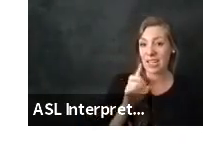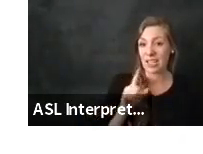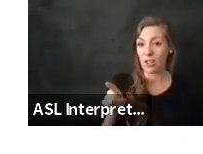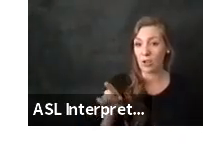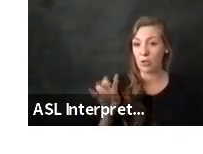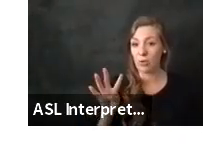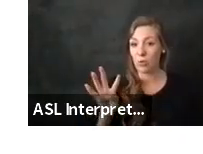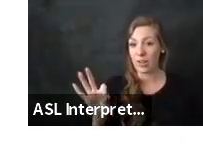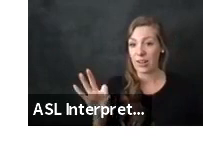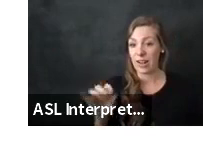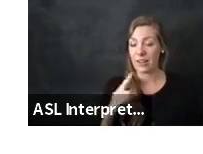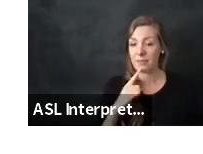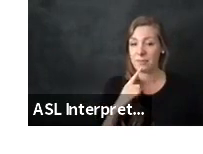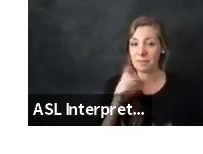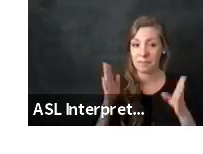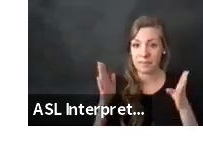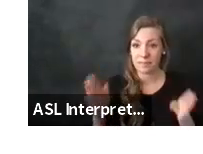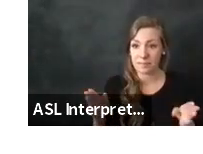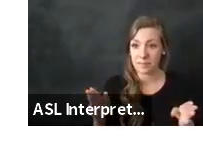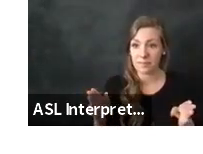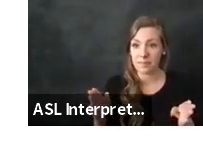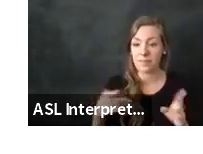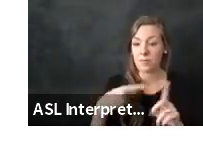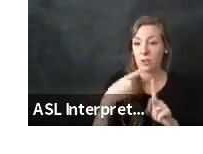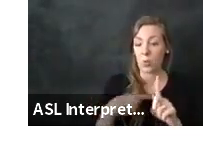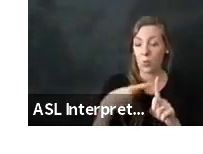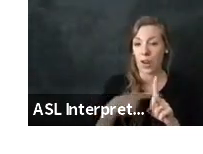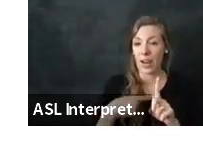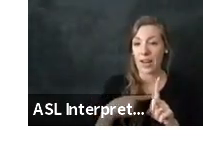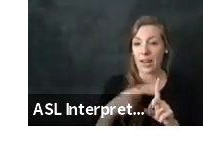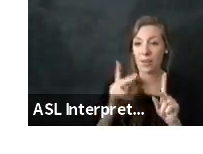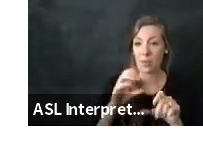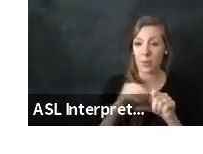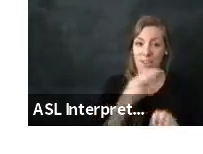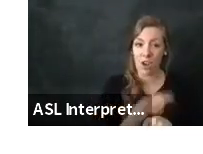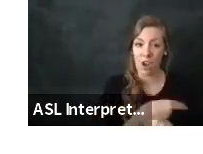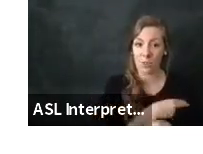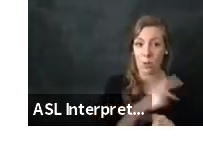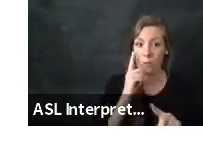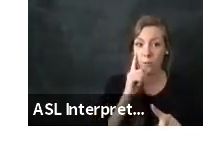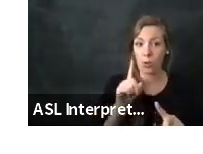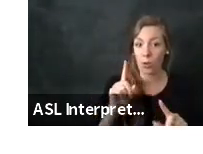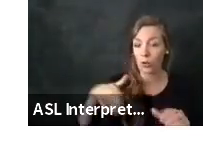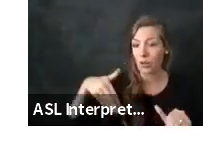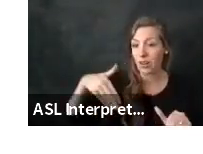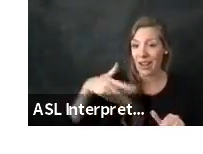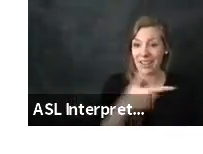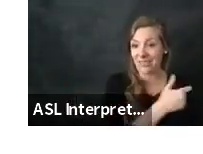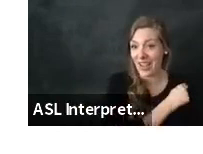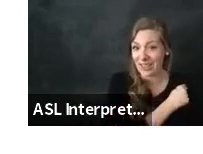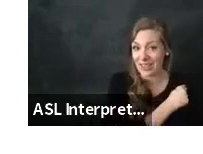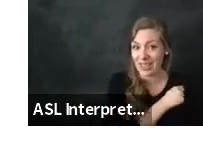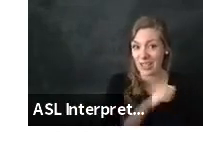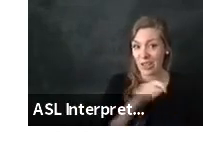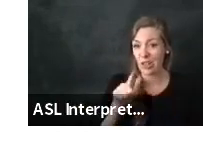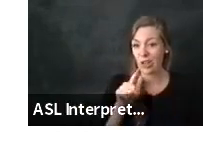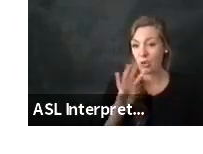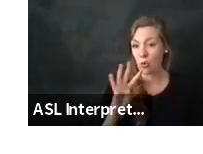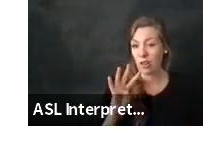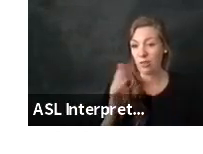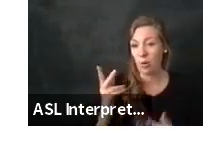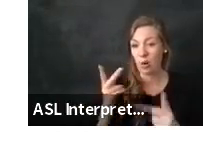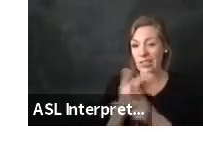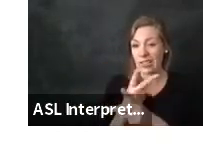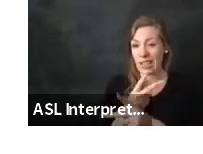age group, the rate of hospitalization among unvaccinated is 24 times